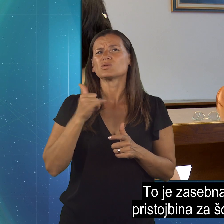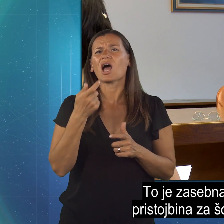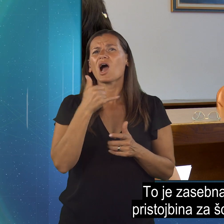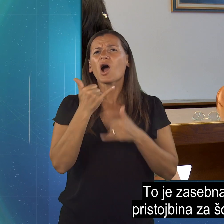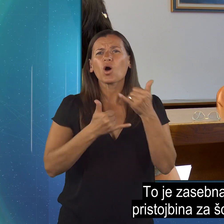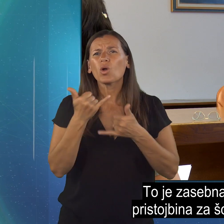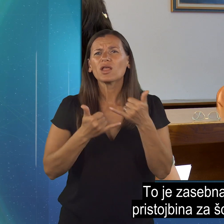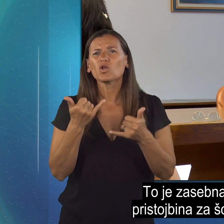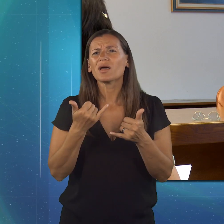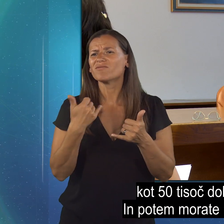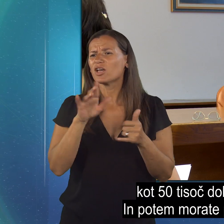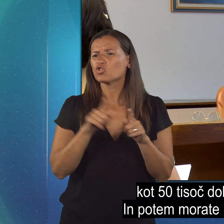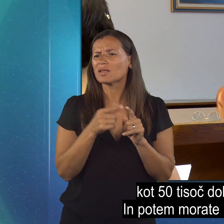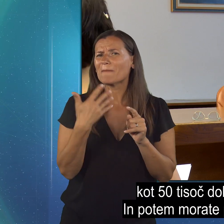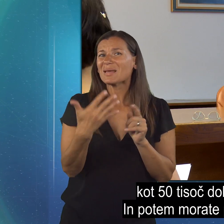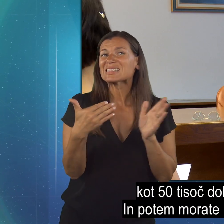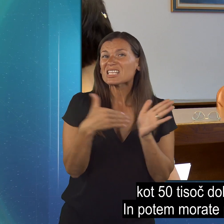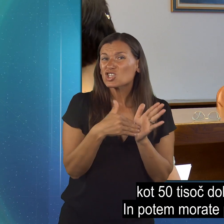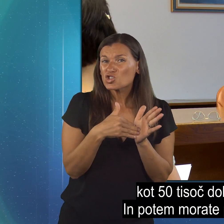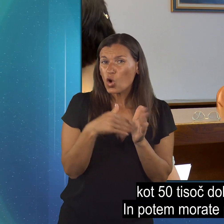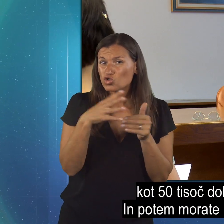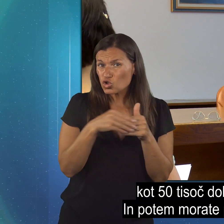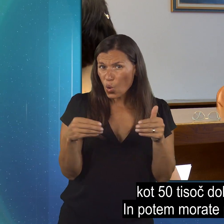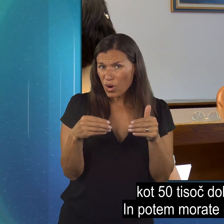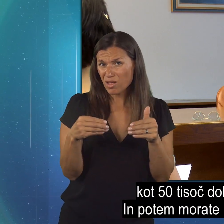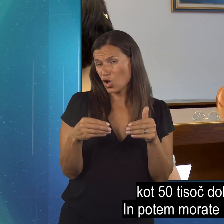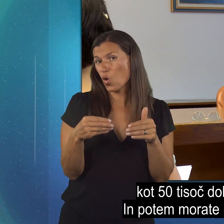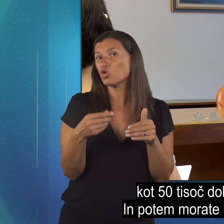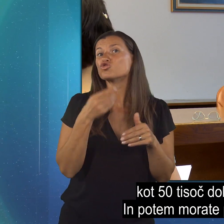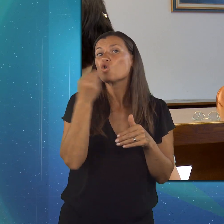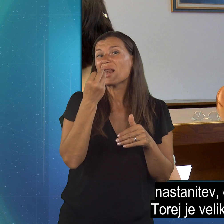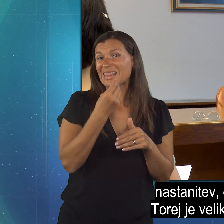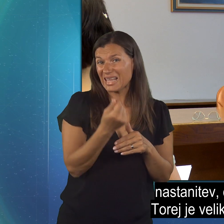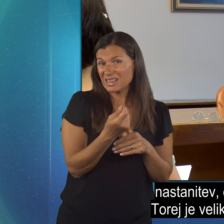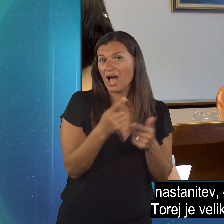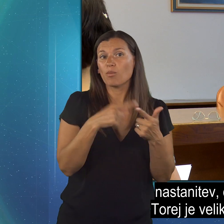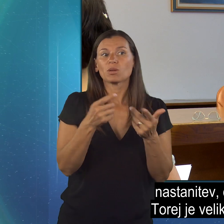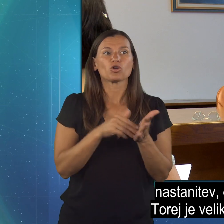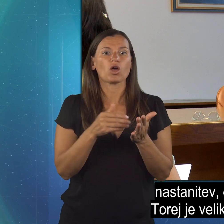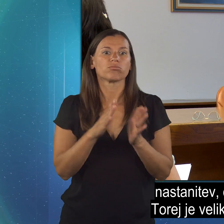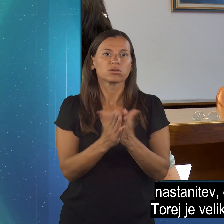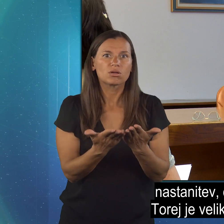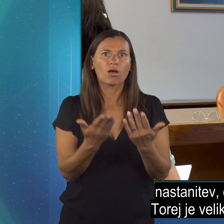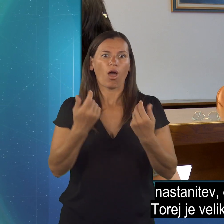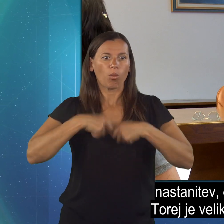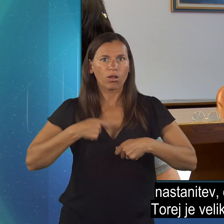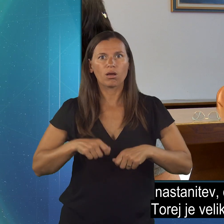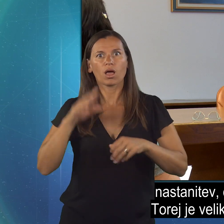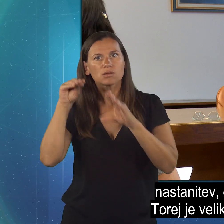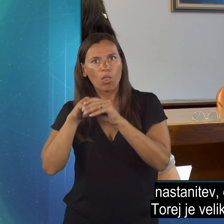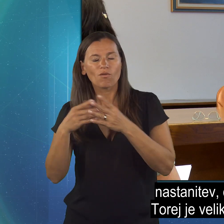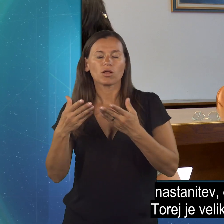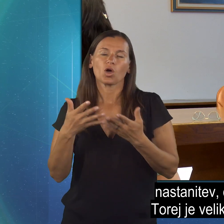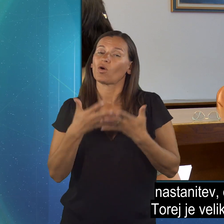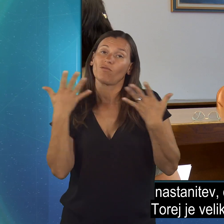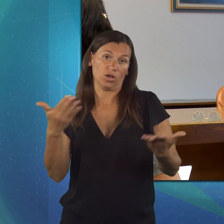tuition are more than $50,000 a year. And then you have to pay for your books, your housing, your clothing. So it's a